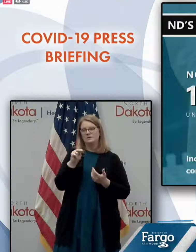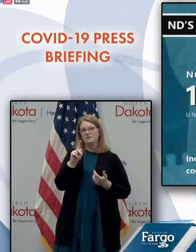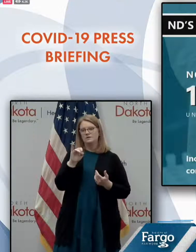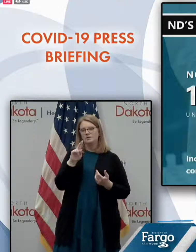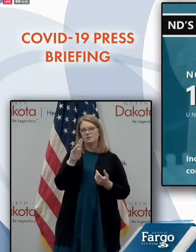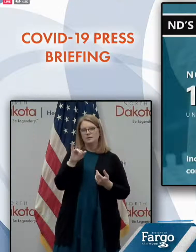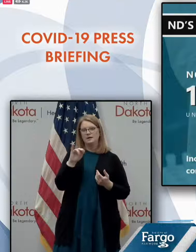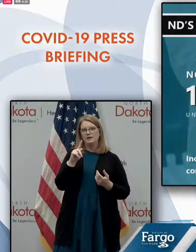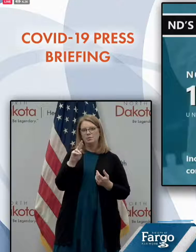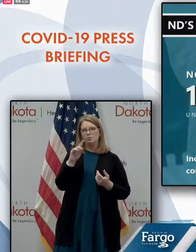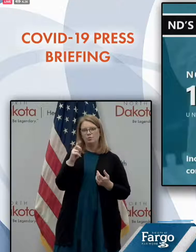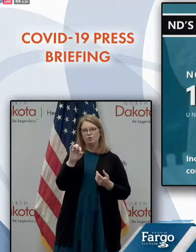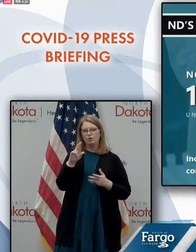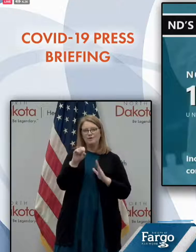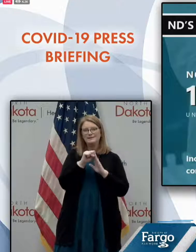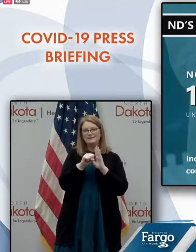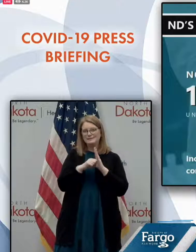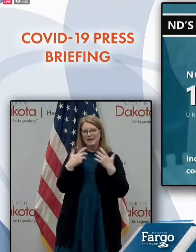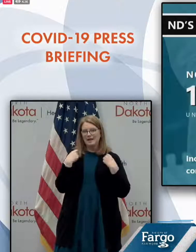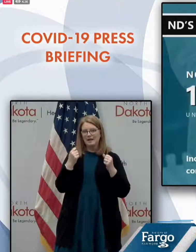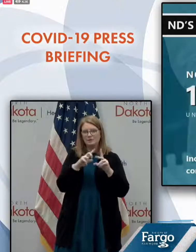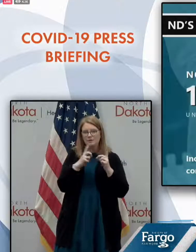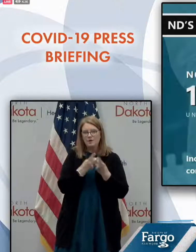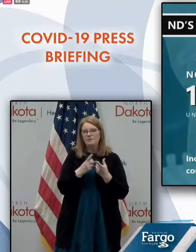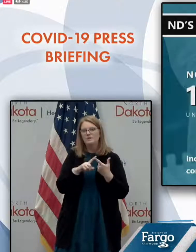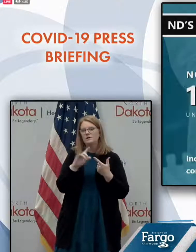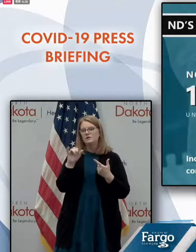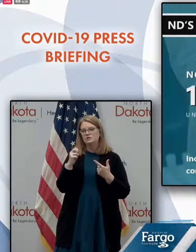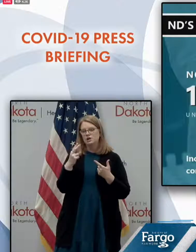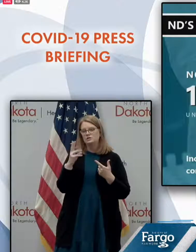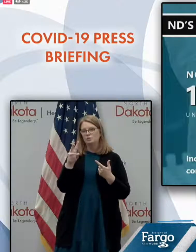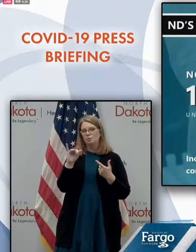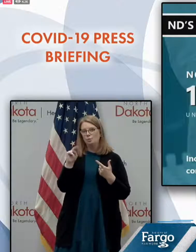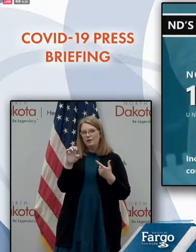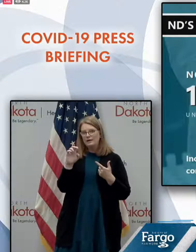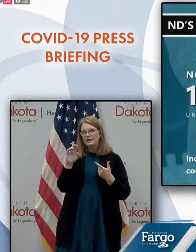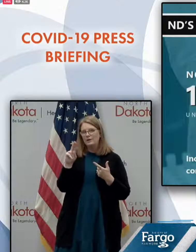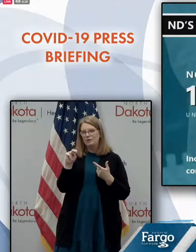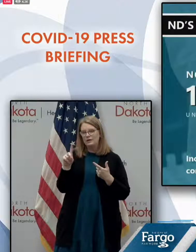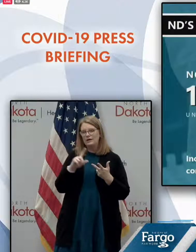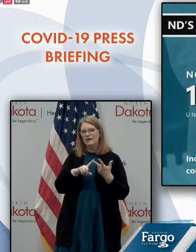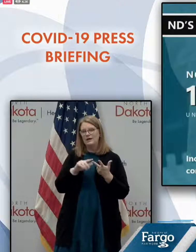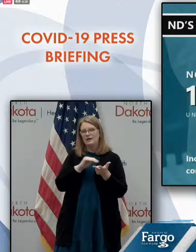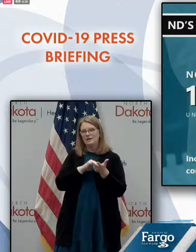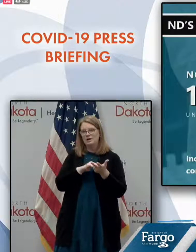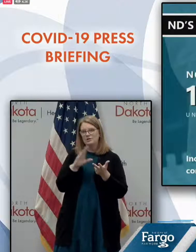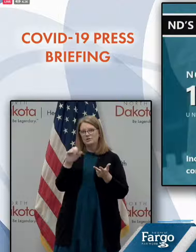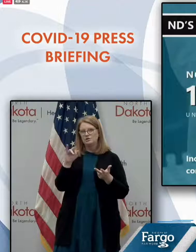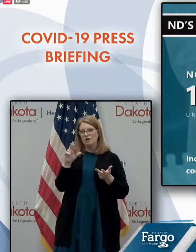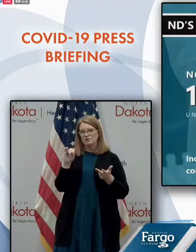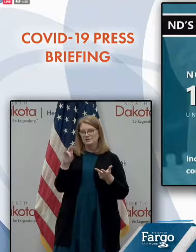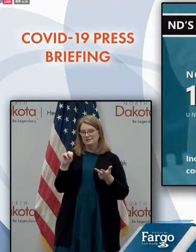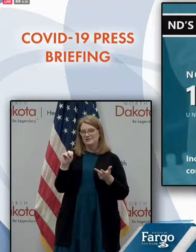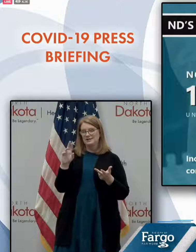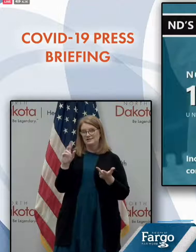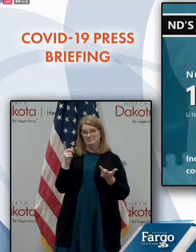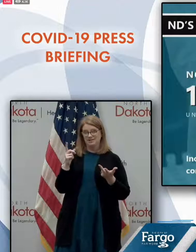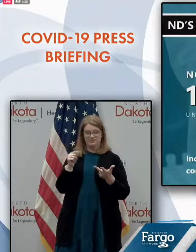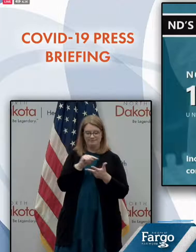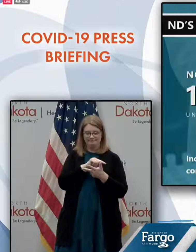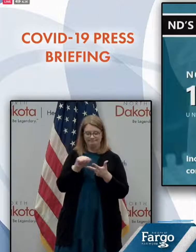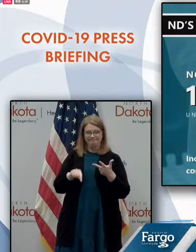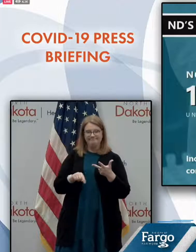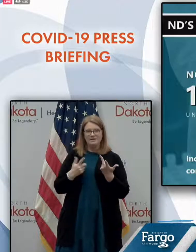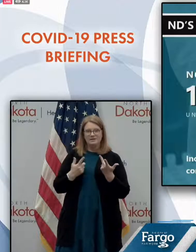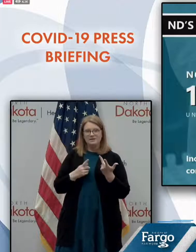Kruger at the State Health Department, Dr. Josh Wynn at UND, or Dr. Paul Clausen at NDSU, who all agree that the best point in